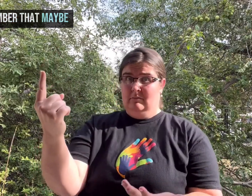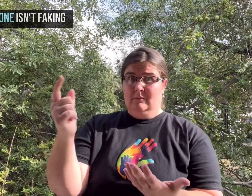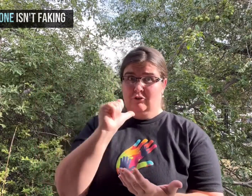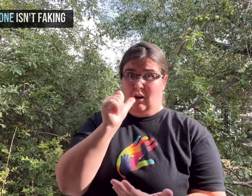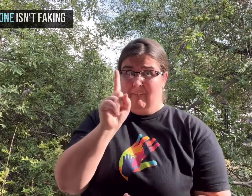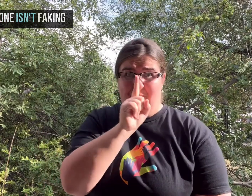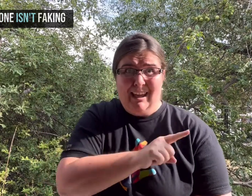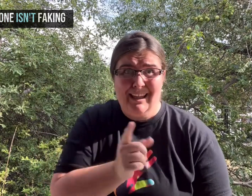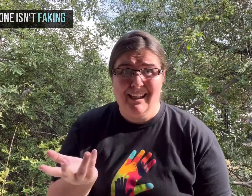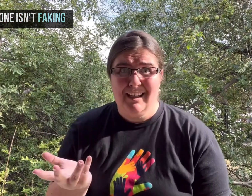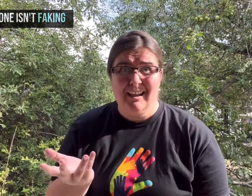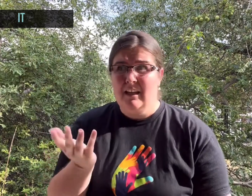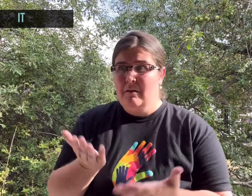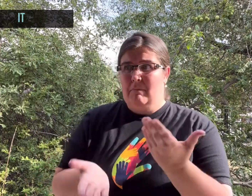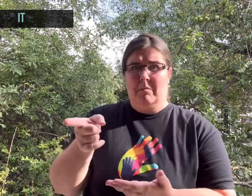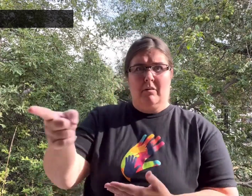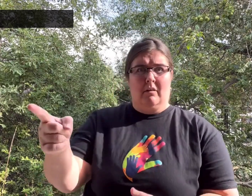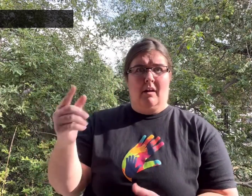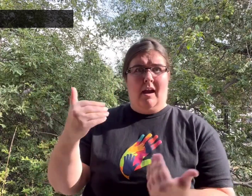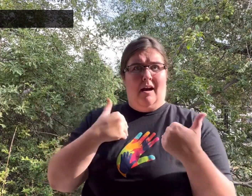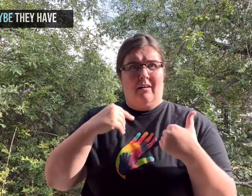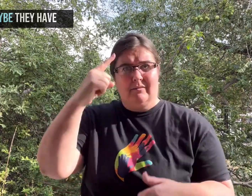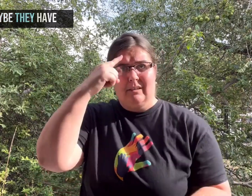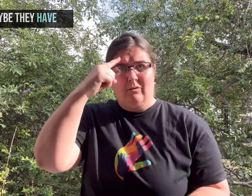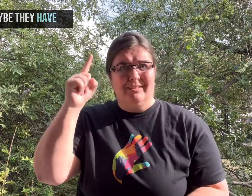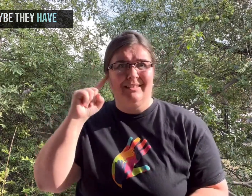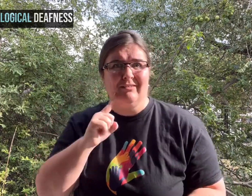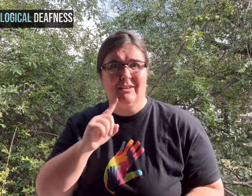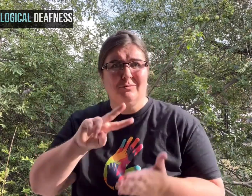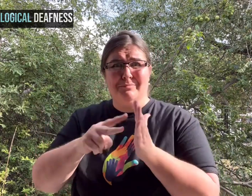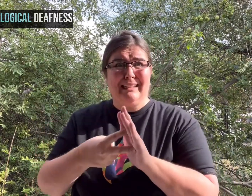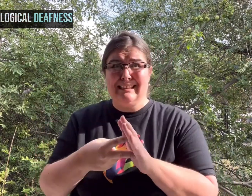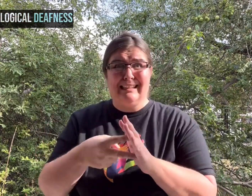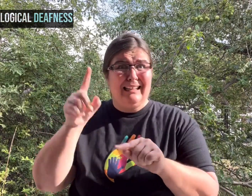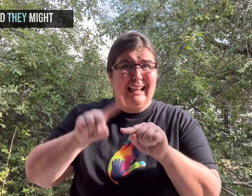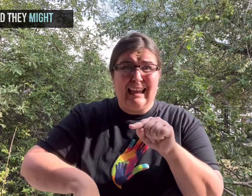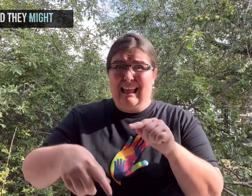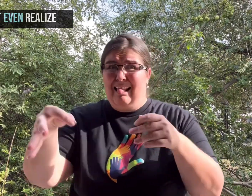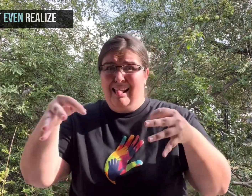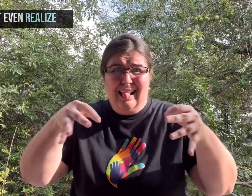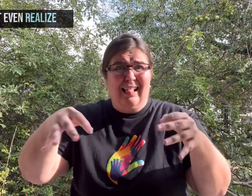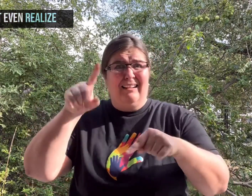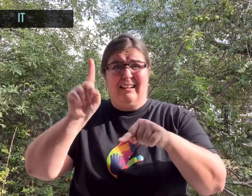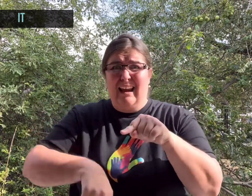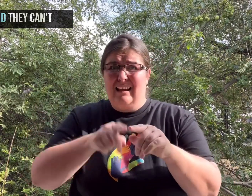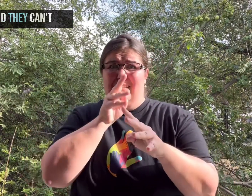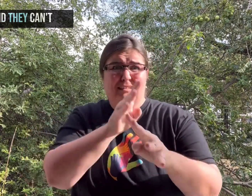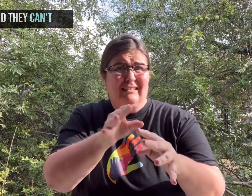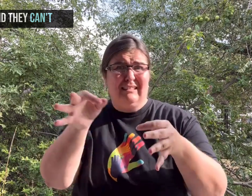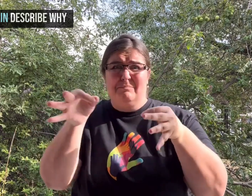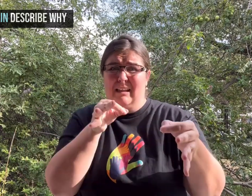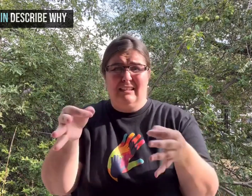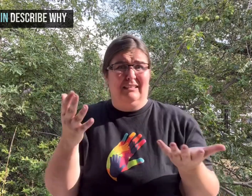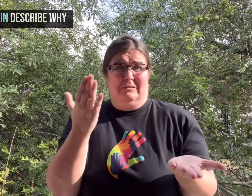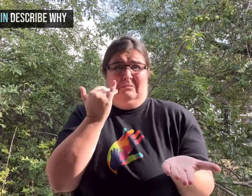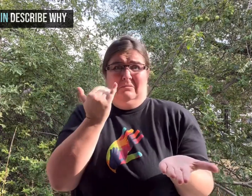maybe someone isn't faking it. Maybe they have psychological deafness and they might not even realize it, and they